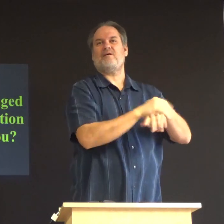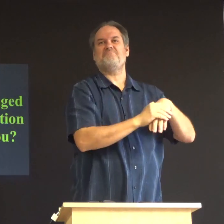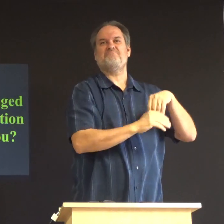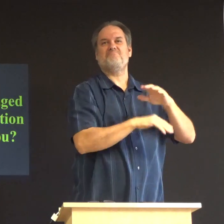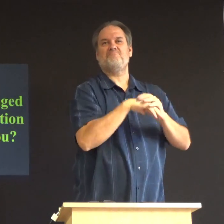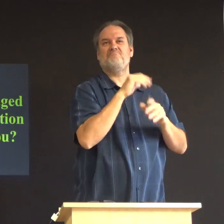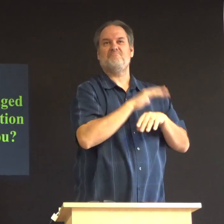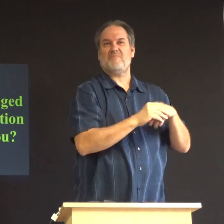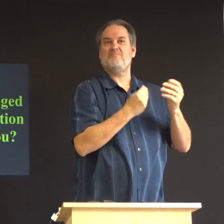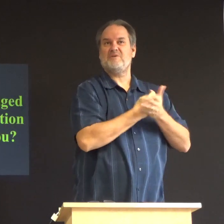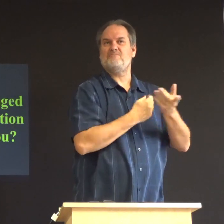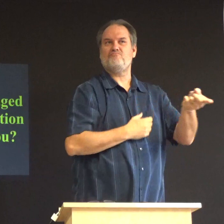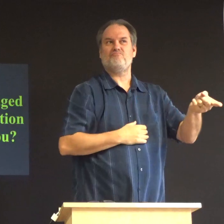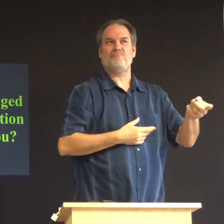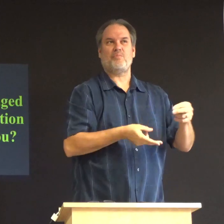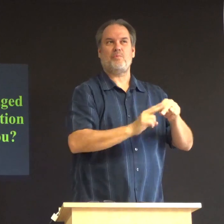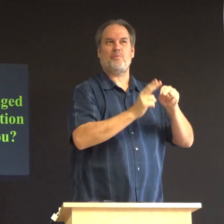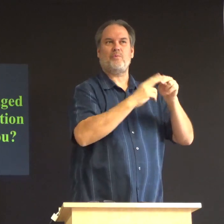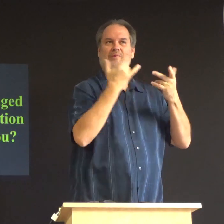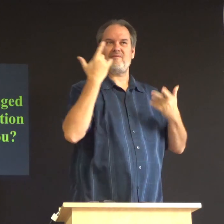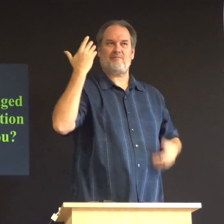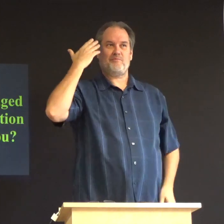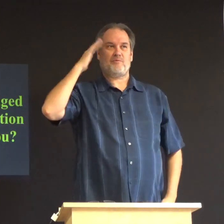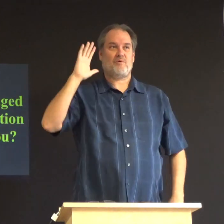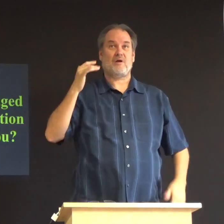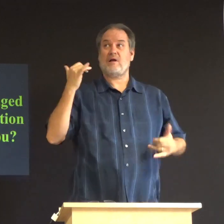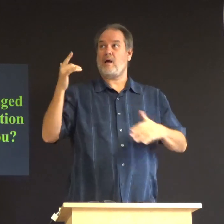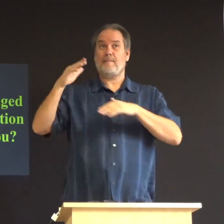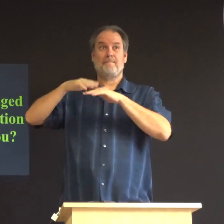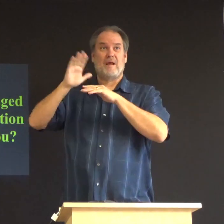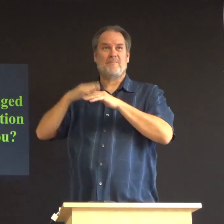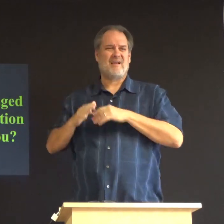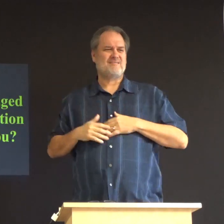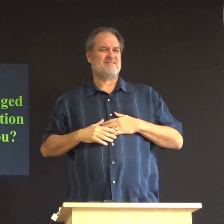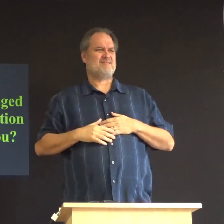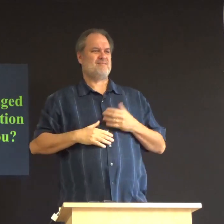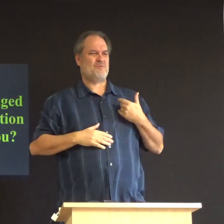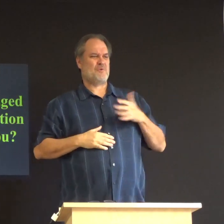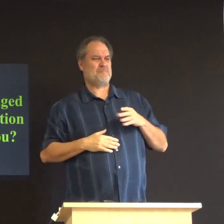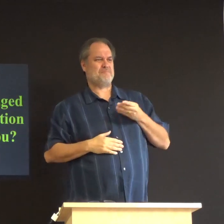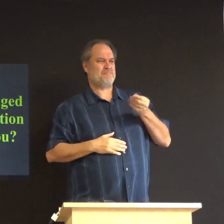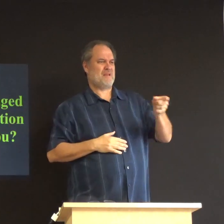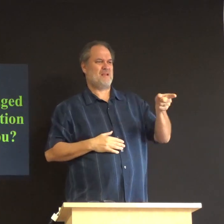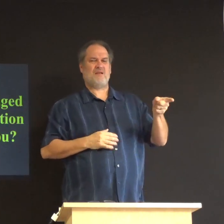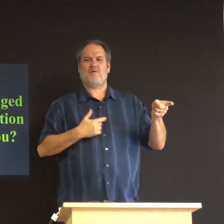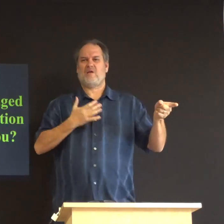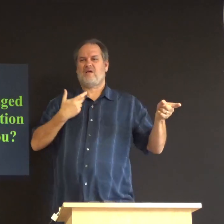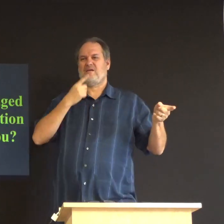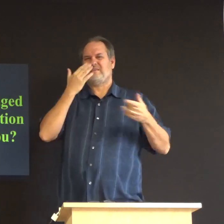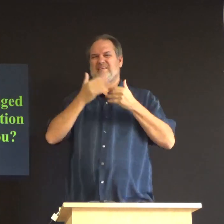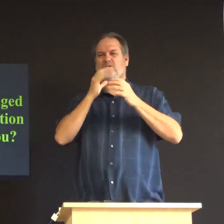raise so they would have enough money because they were really great workers. But minimum wage.